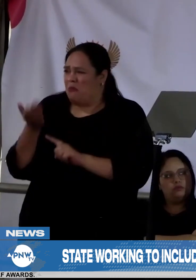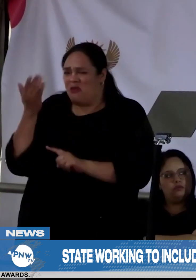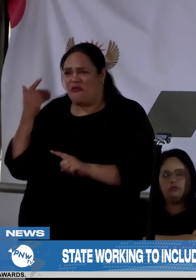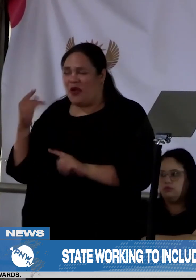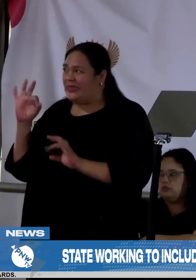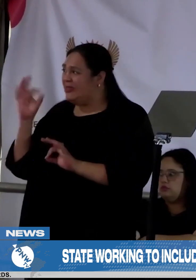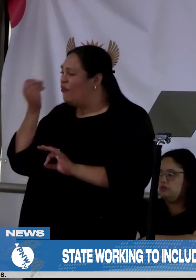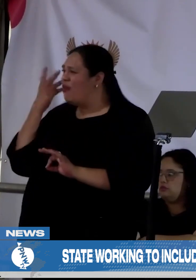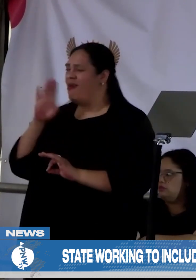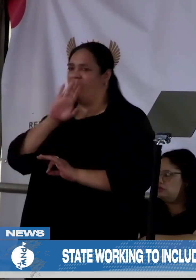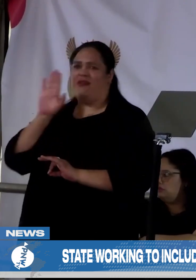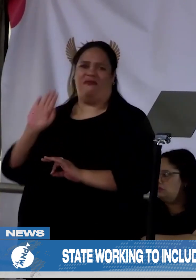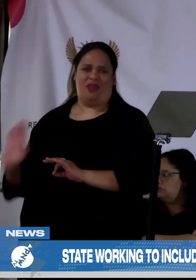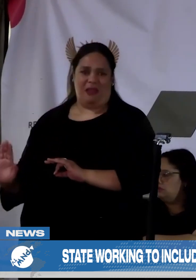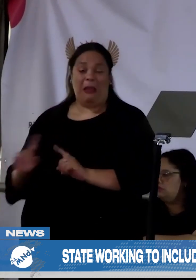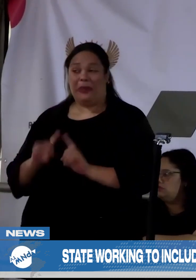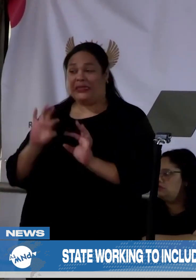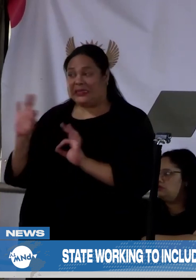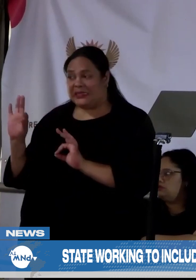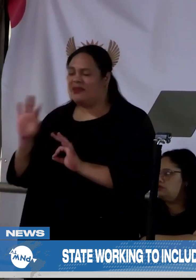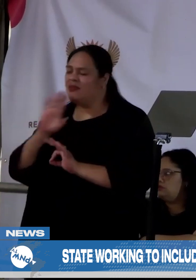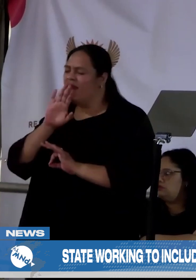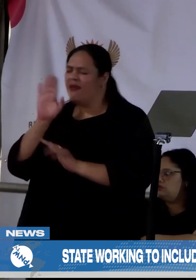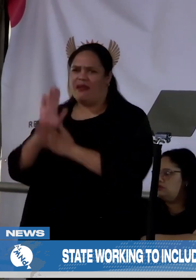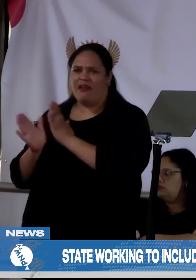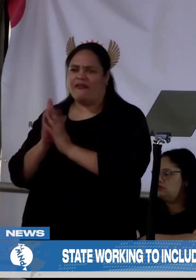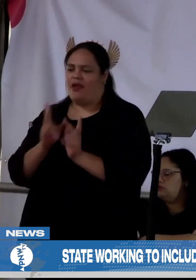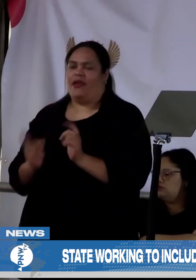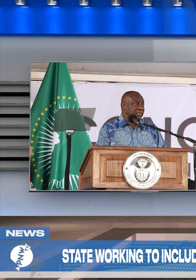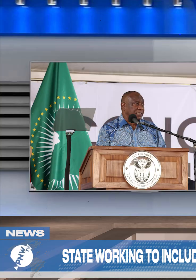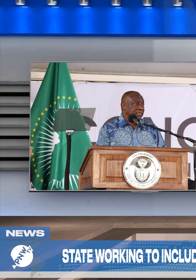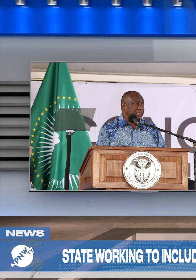be forgotten and that they would never be repeated.